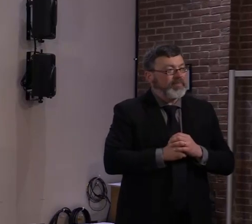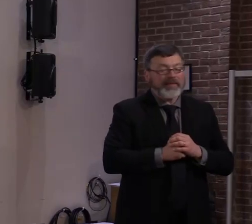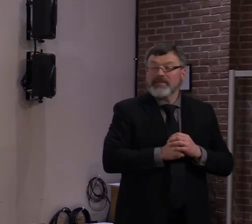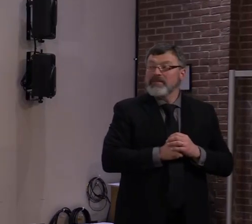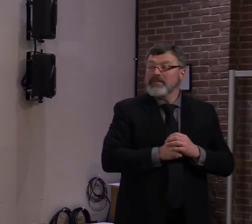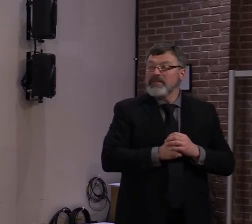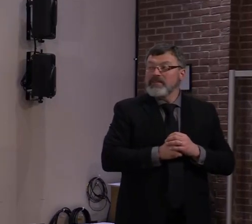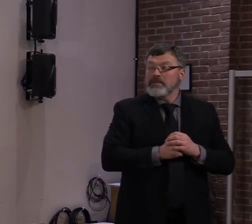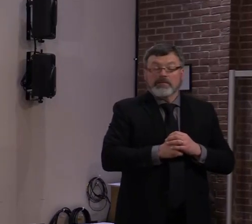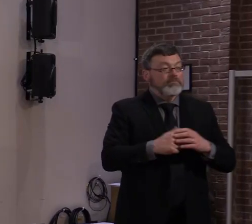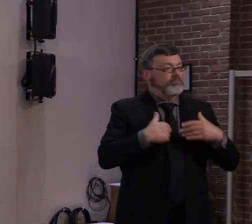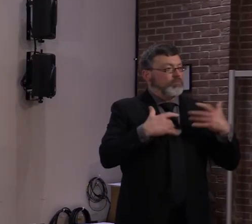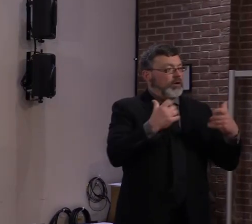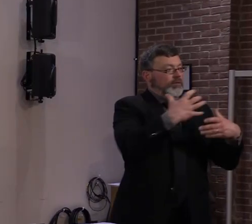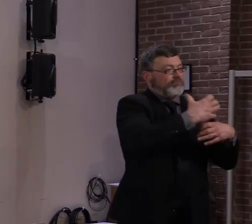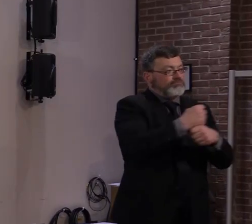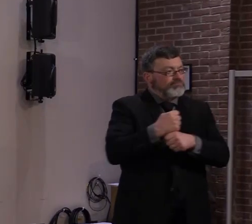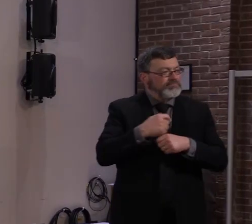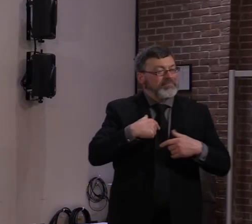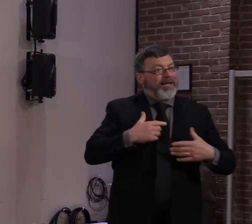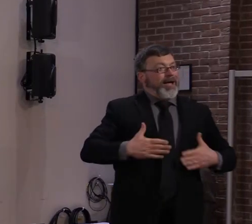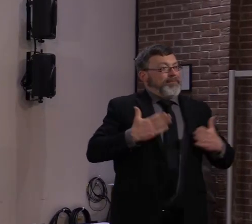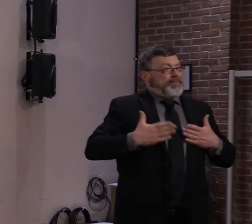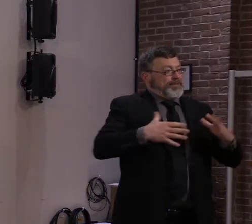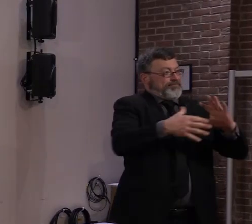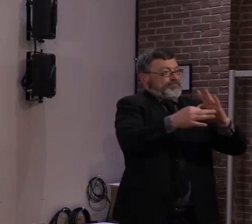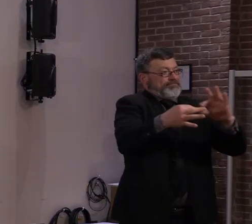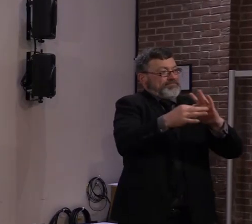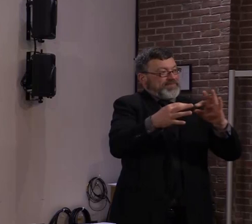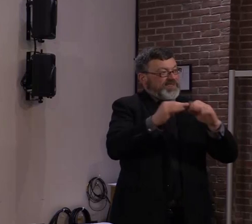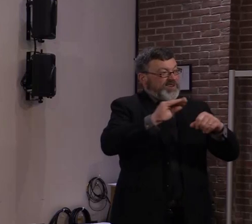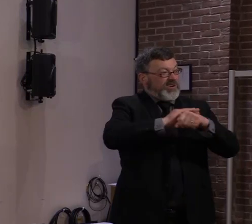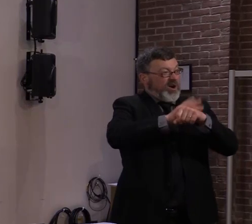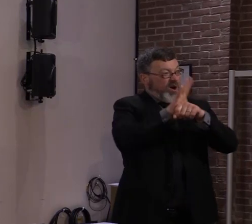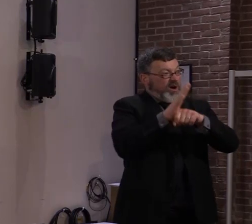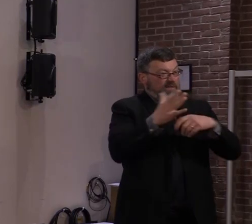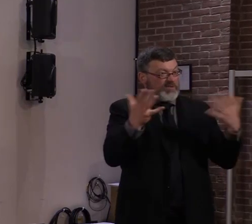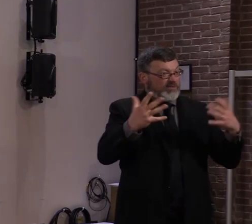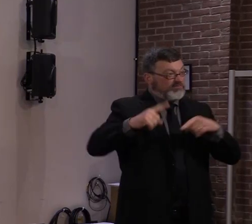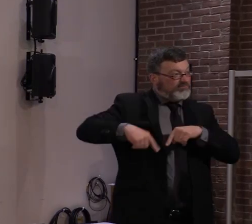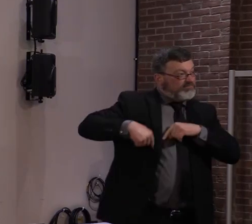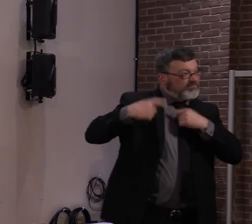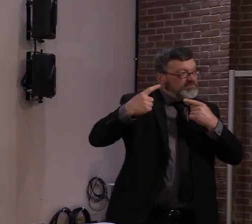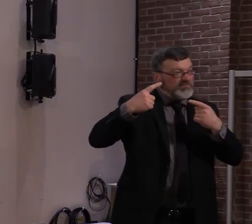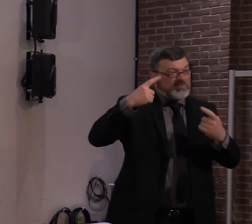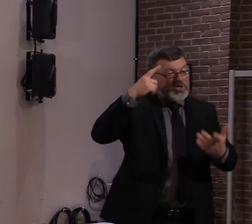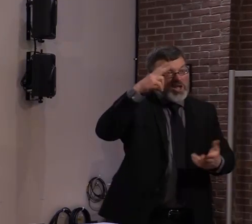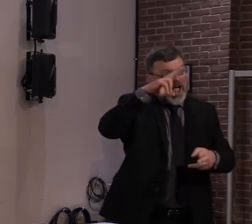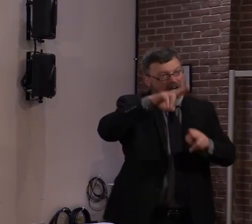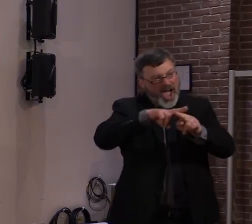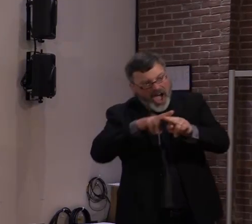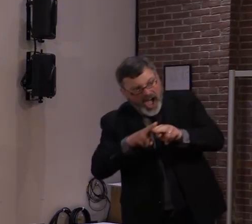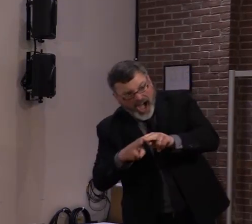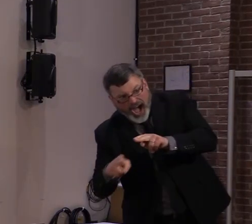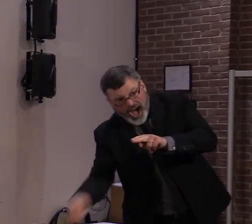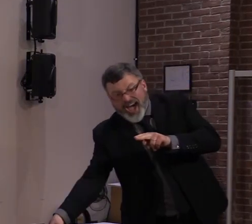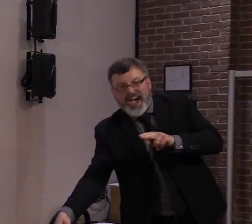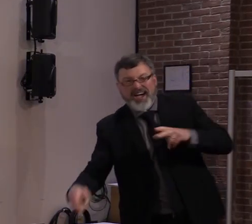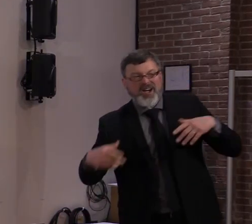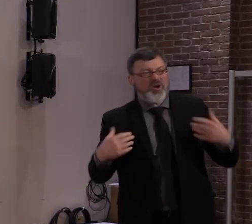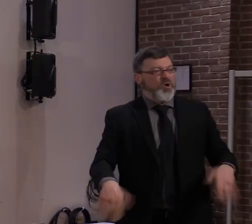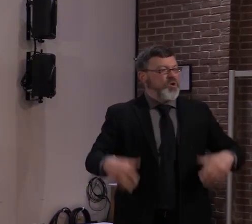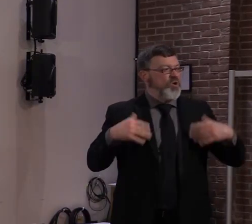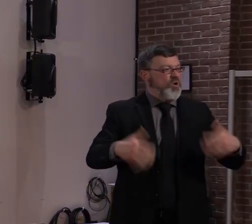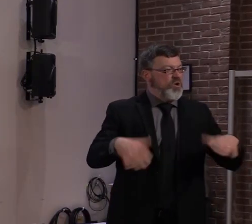I'm pleased to report once again that COVID-19 activity in Vermont remains low, though we are reporting 124